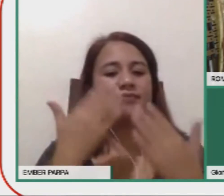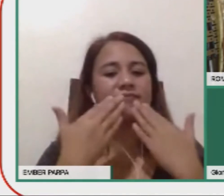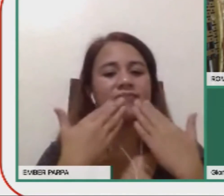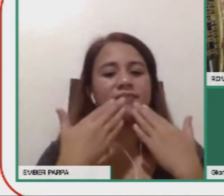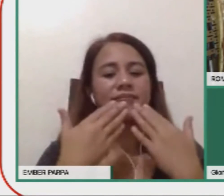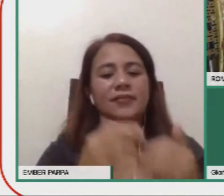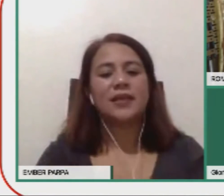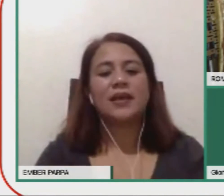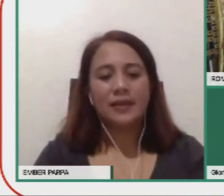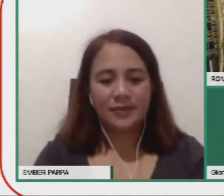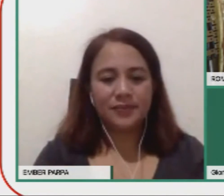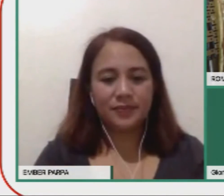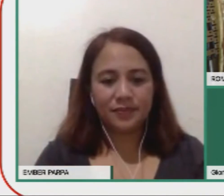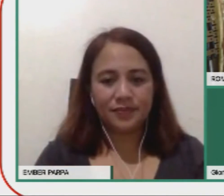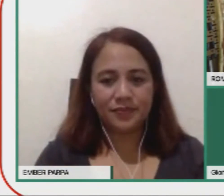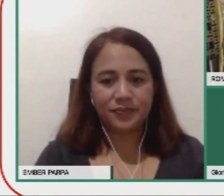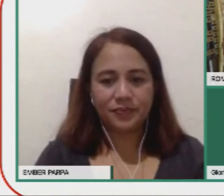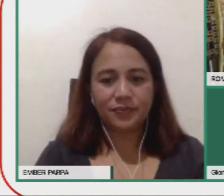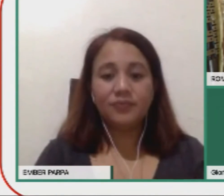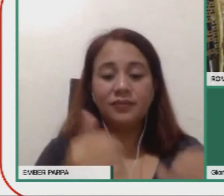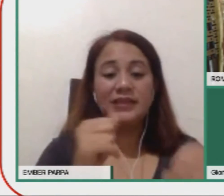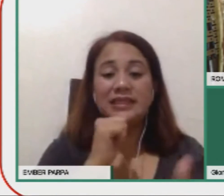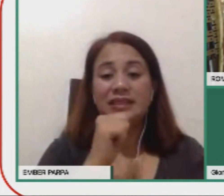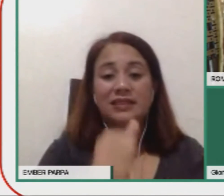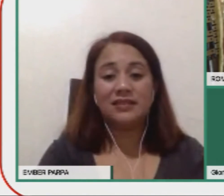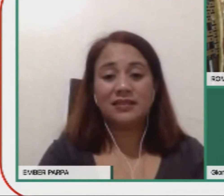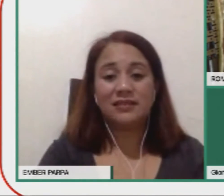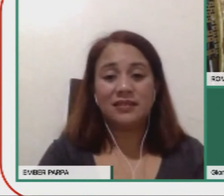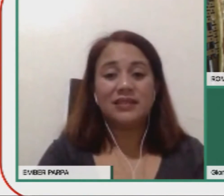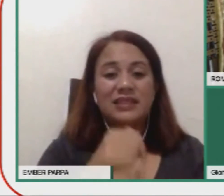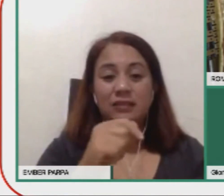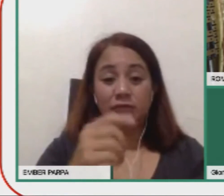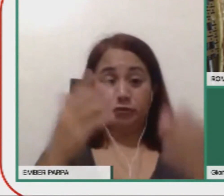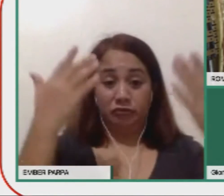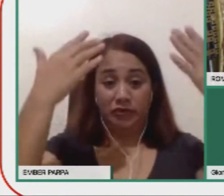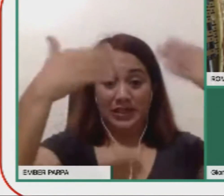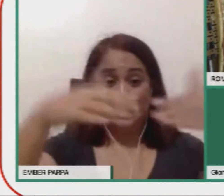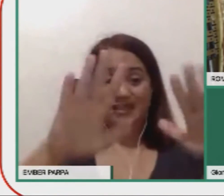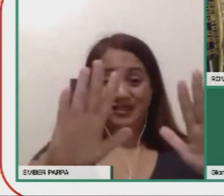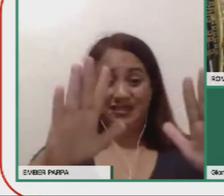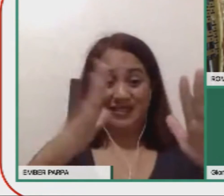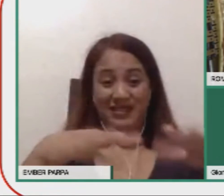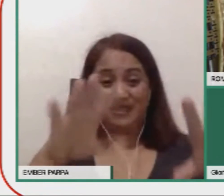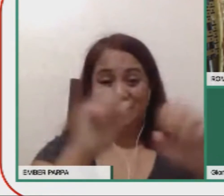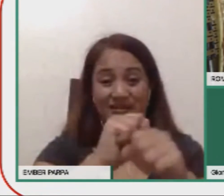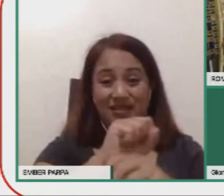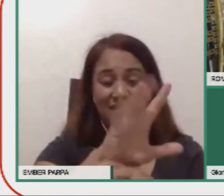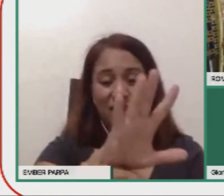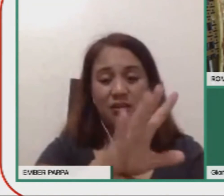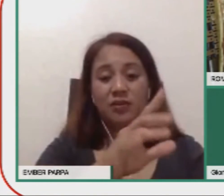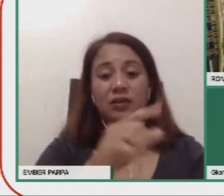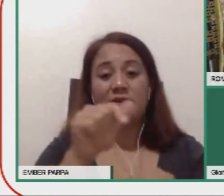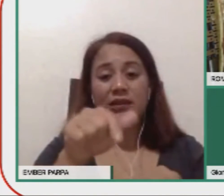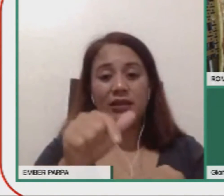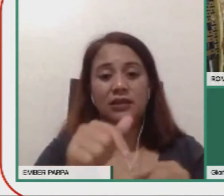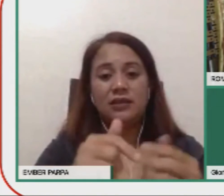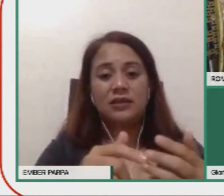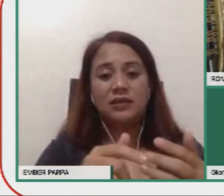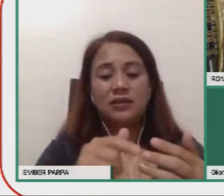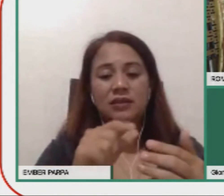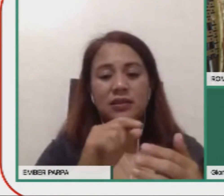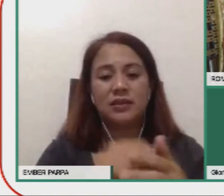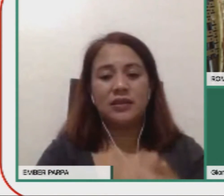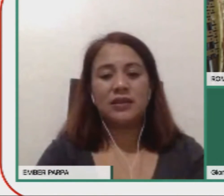And this is not the end of the broadcast. Okay? This is So, going Rom, to be a